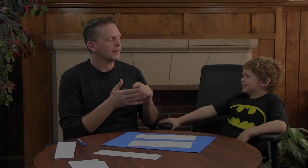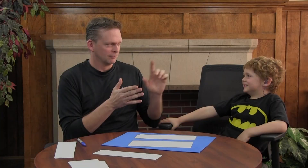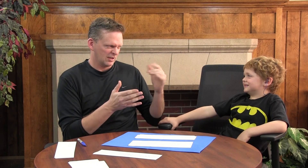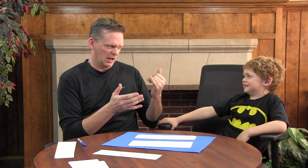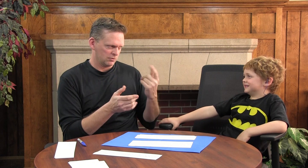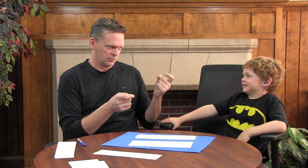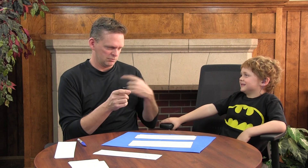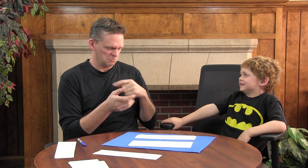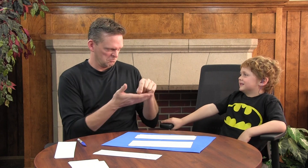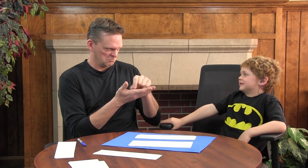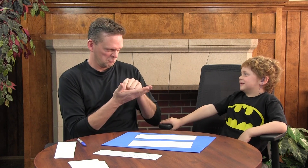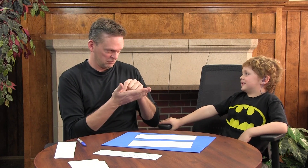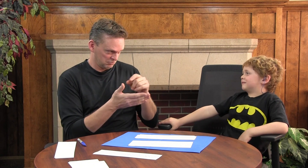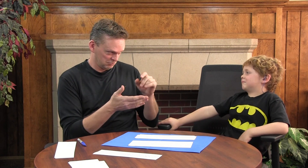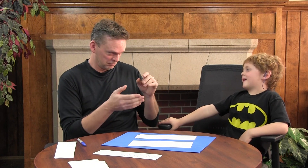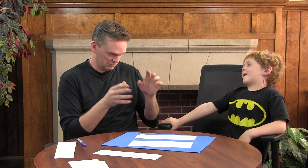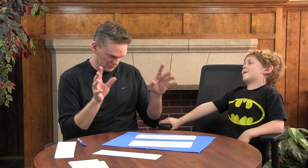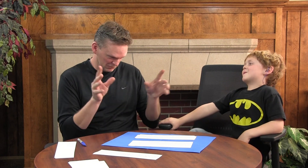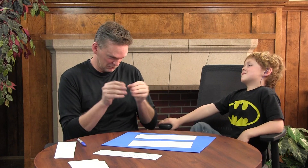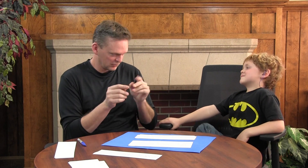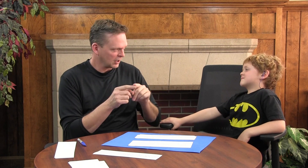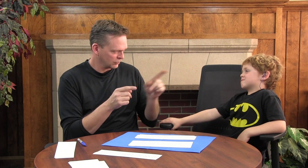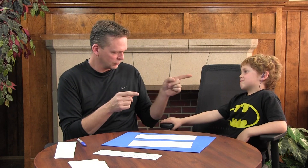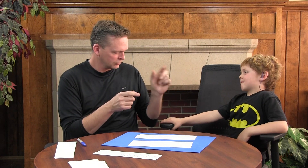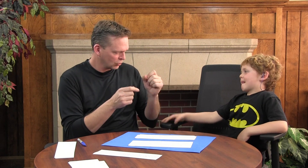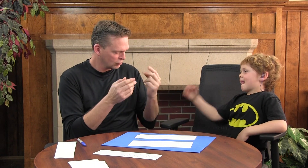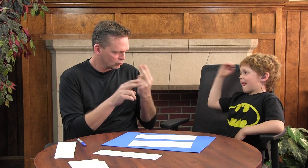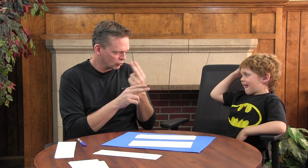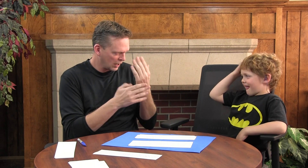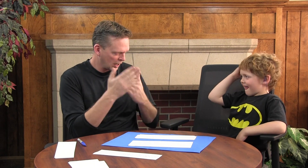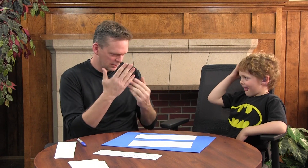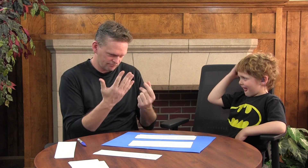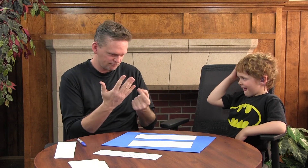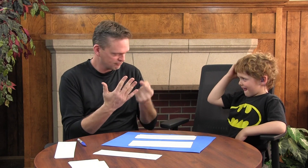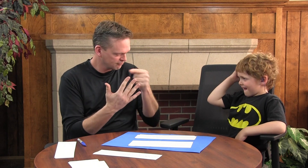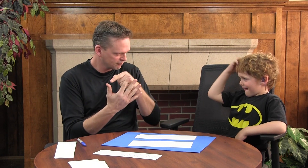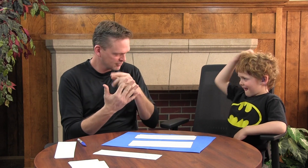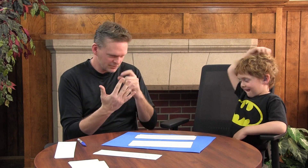Now I'm going to write another addition problem and I want you to use your hands to figure it out.